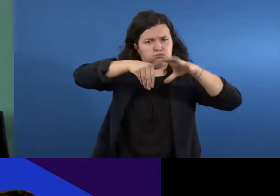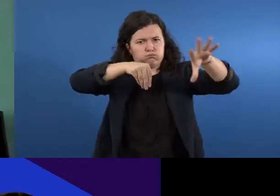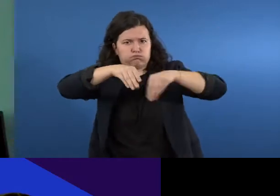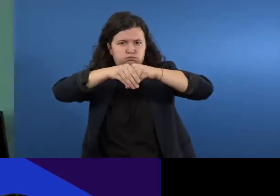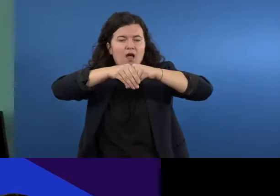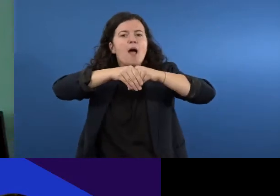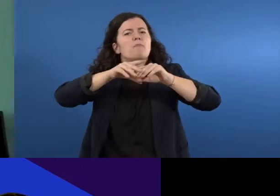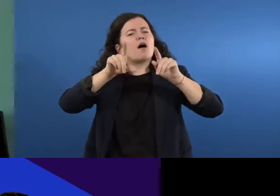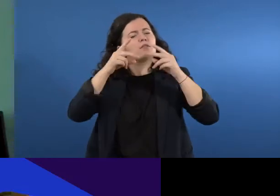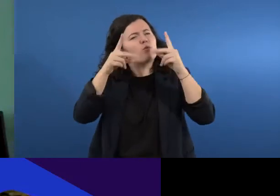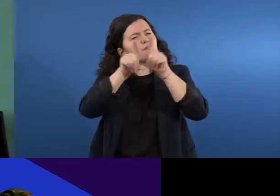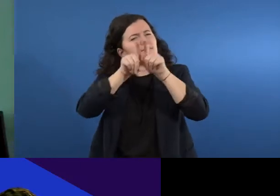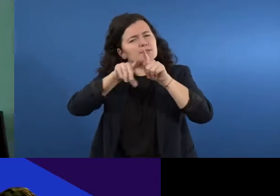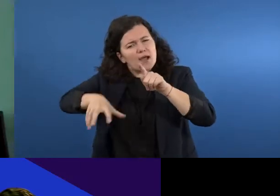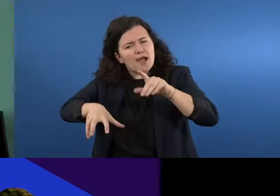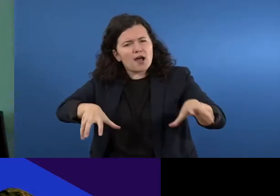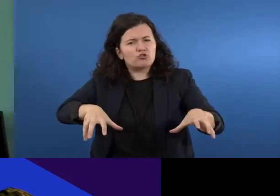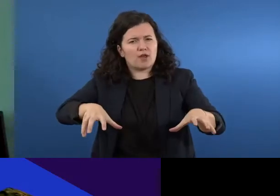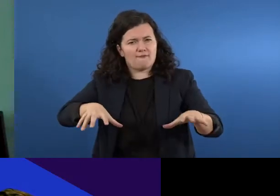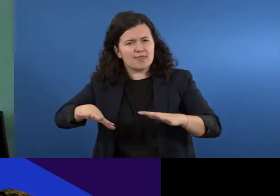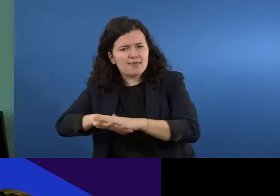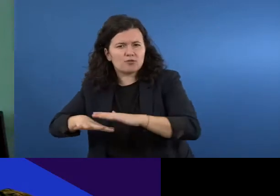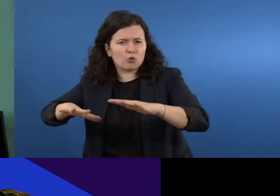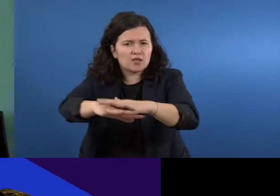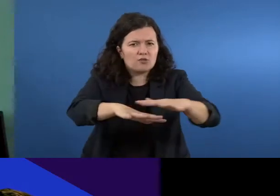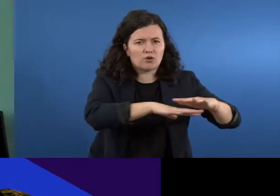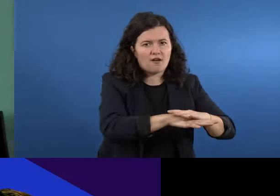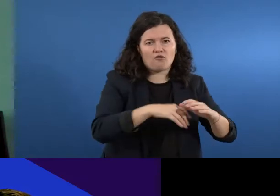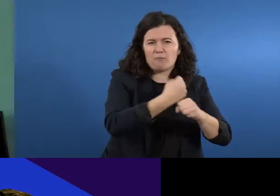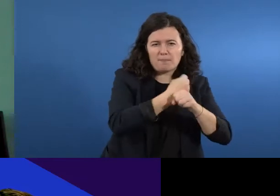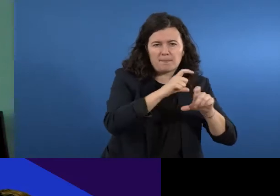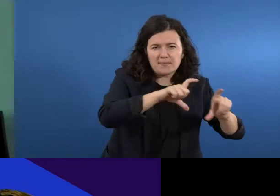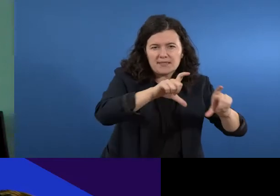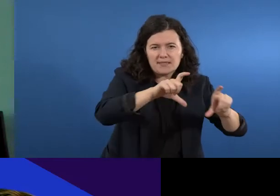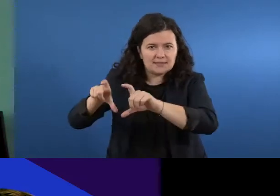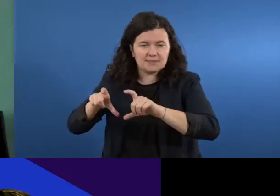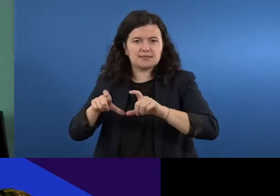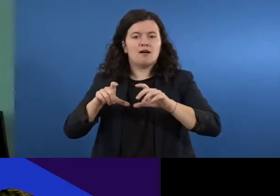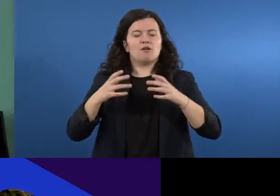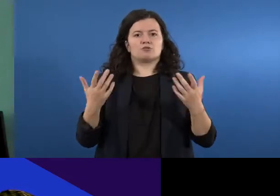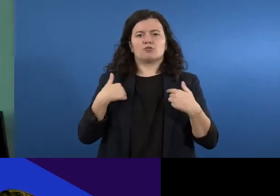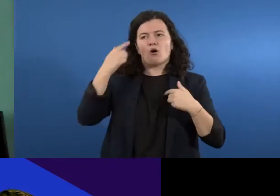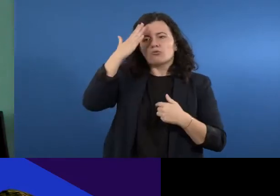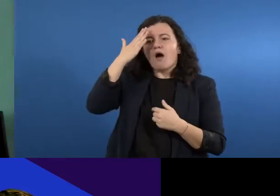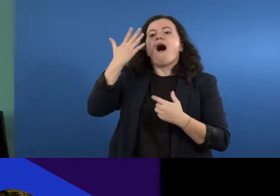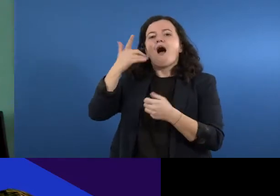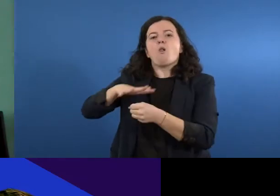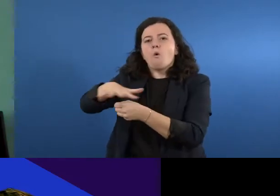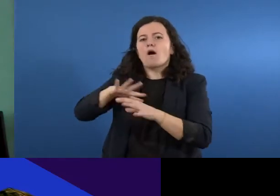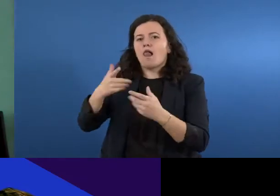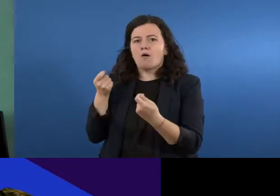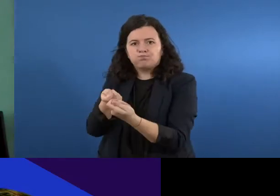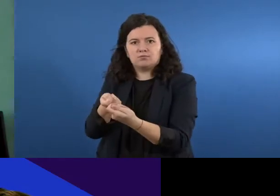right? And very important point, the policy advocacy, right? Using the businesses, the voice of business on